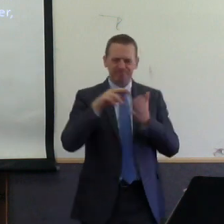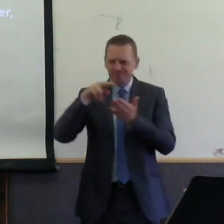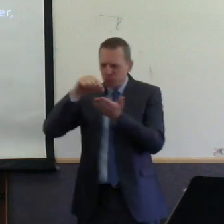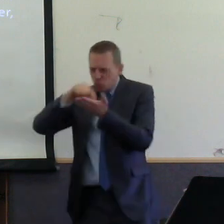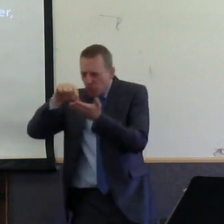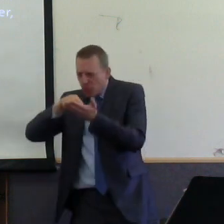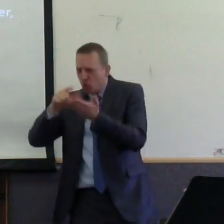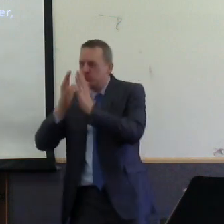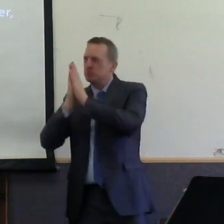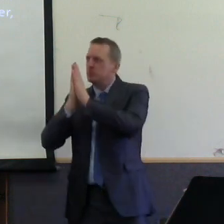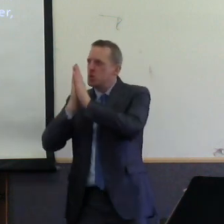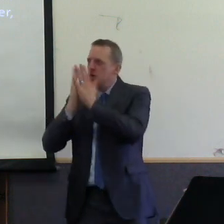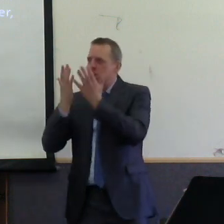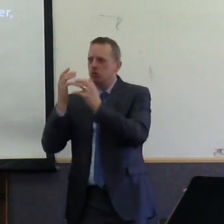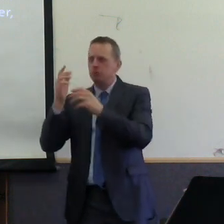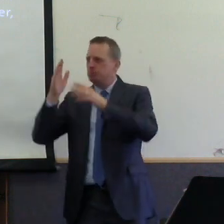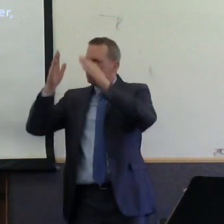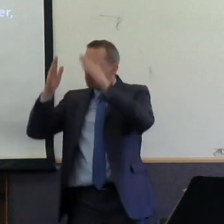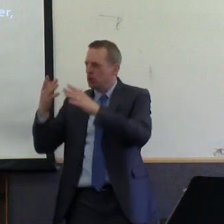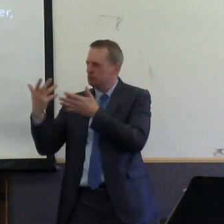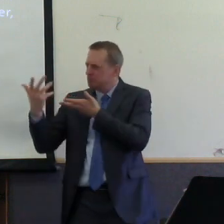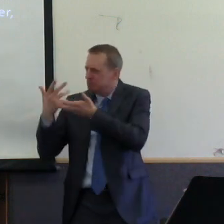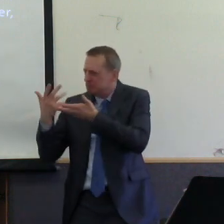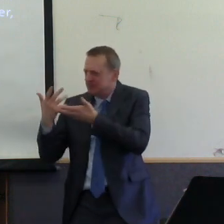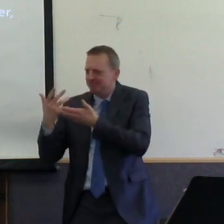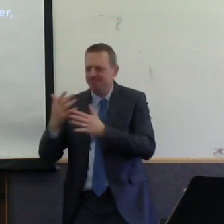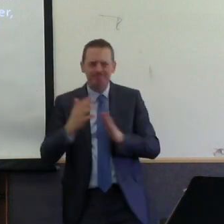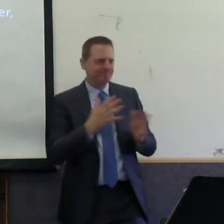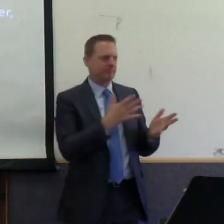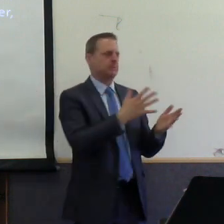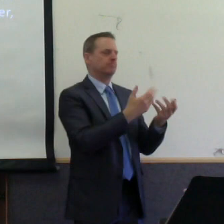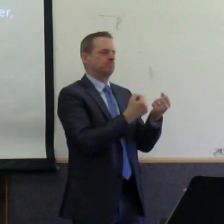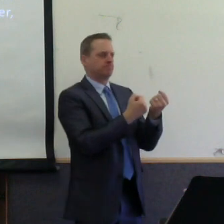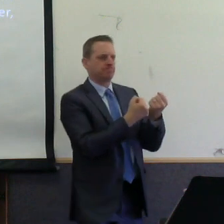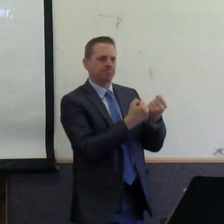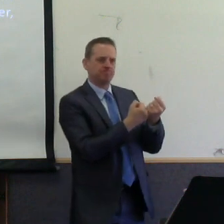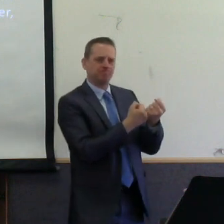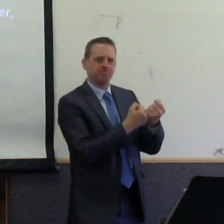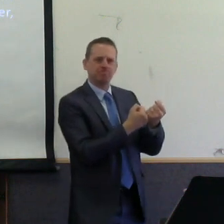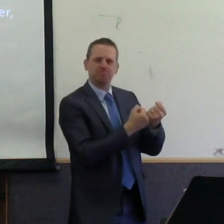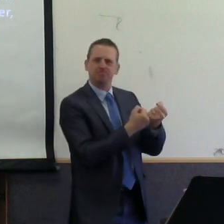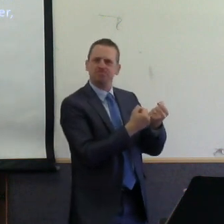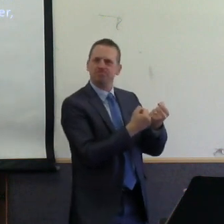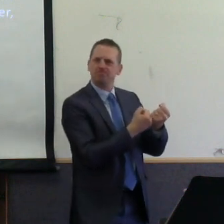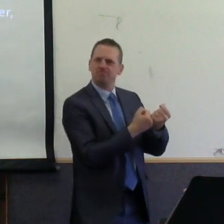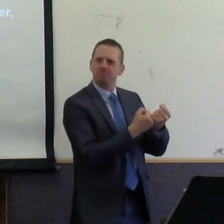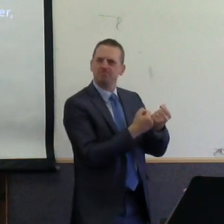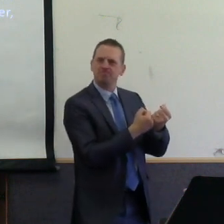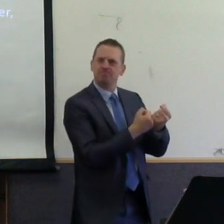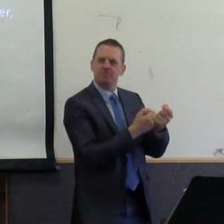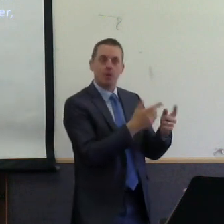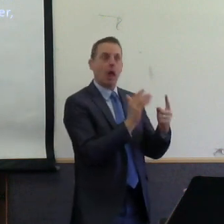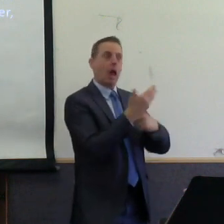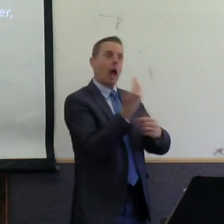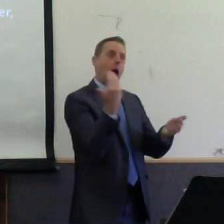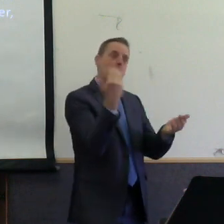And then, maybe now the time to get a divorce. And the husband said, well, I don't know, I need to go to scripture. And the husband said, all right, that's